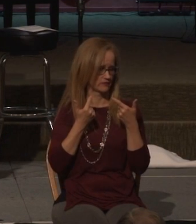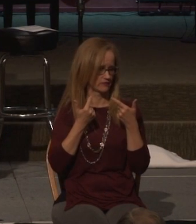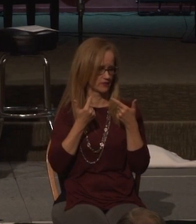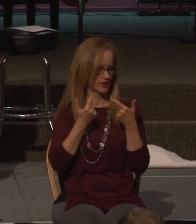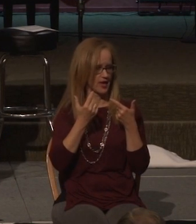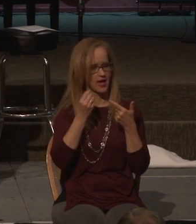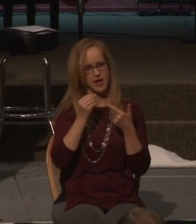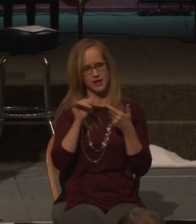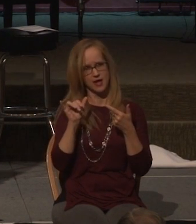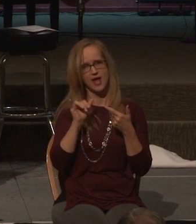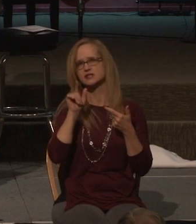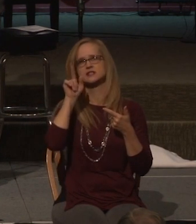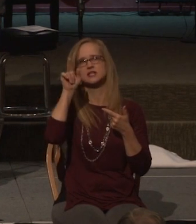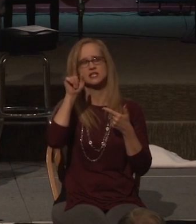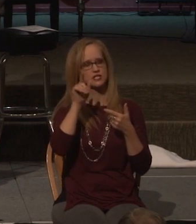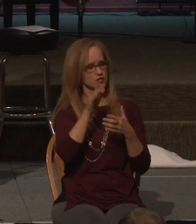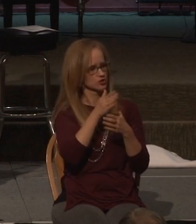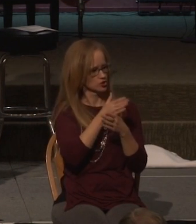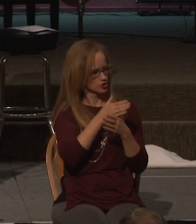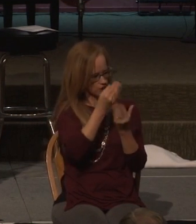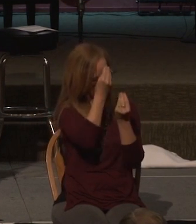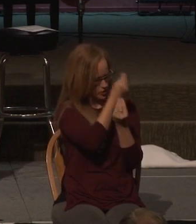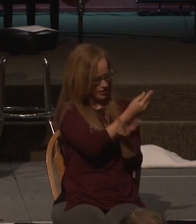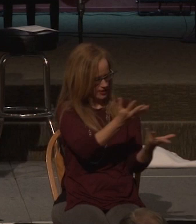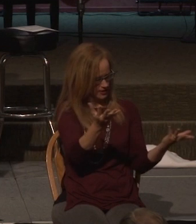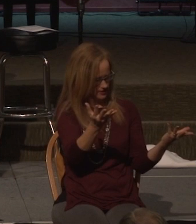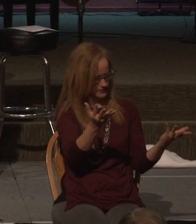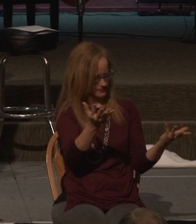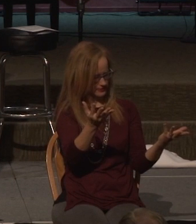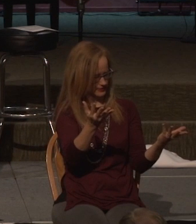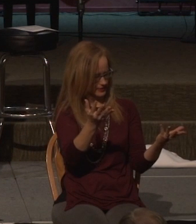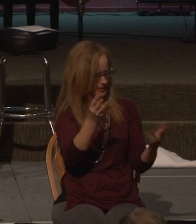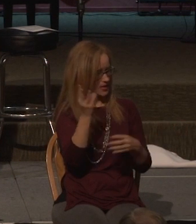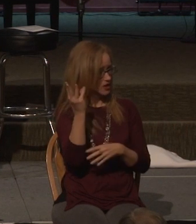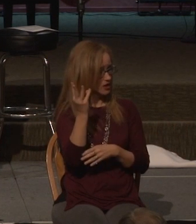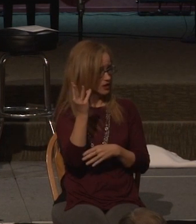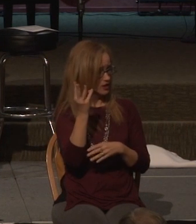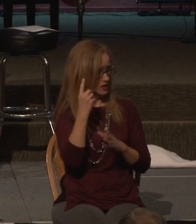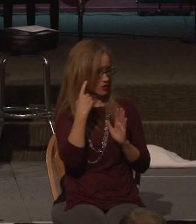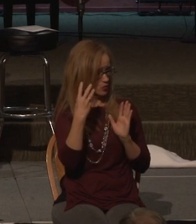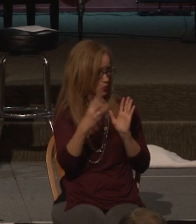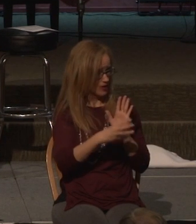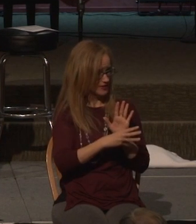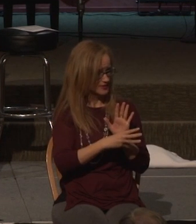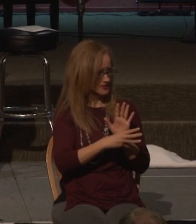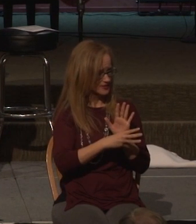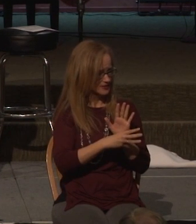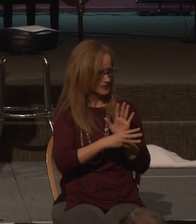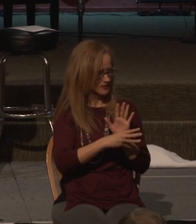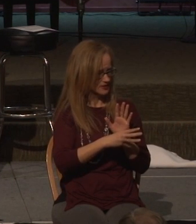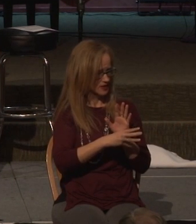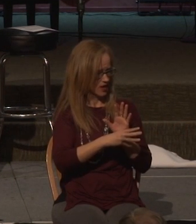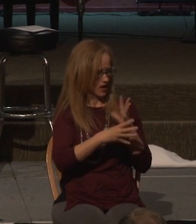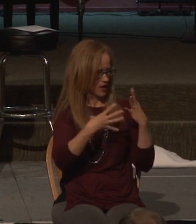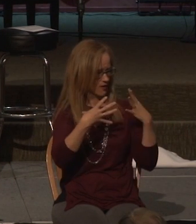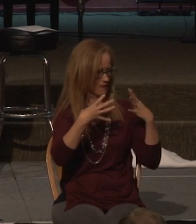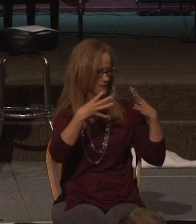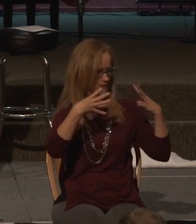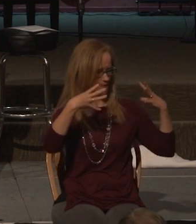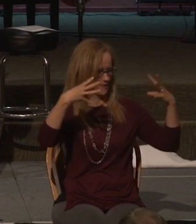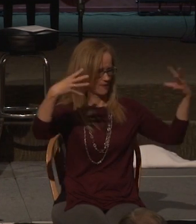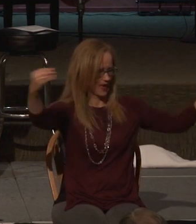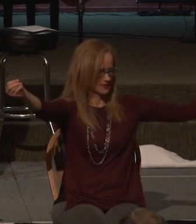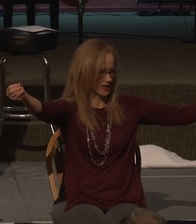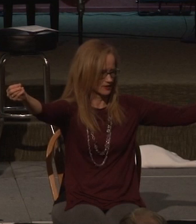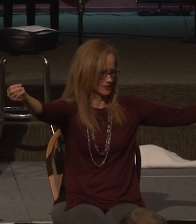And as he's sharing about this, he witnesses a mass exodus of people